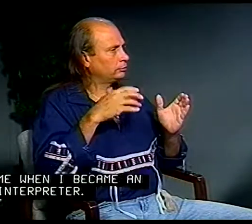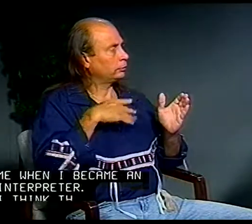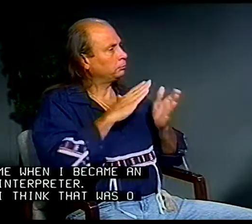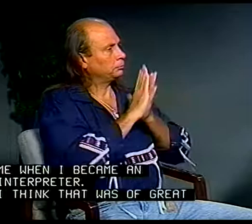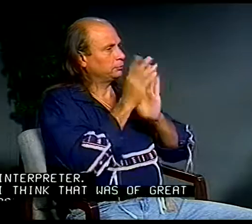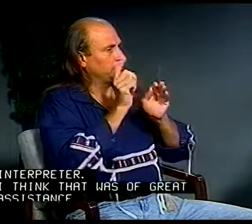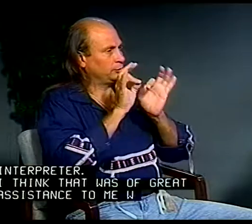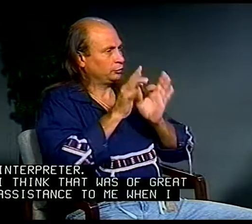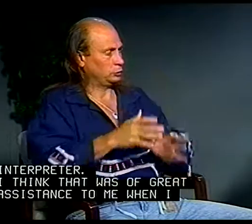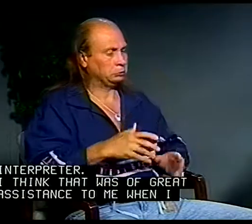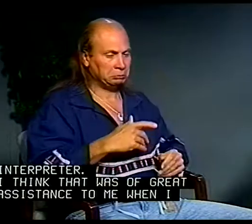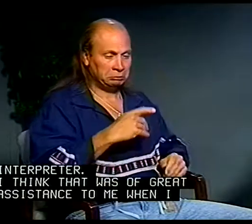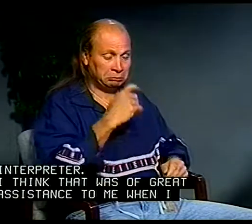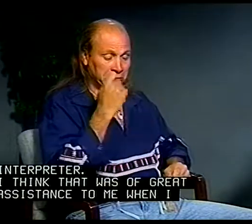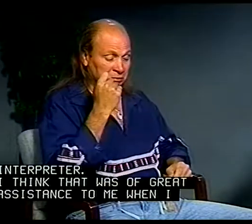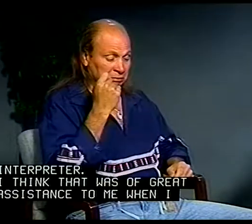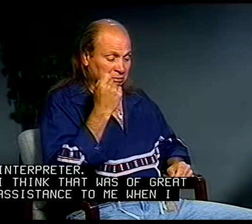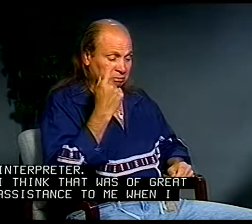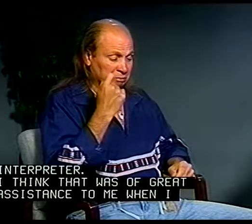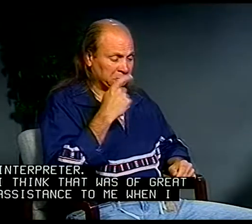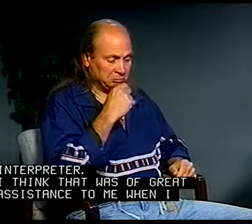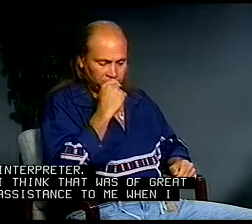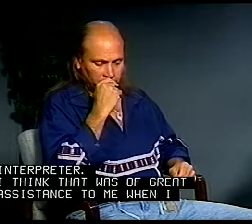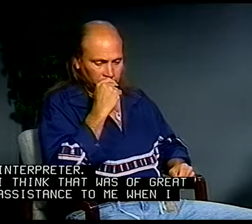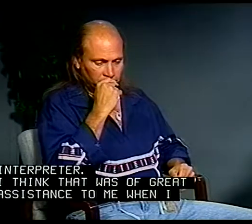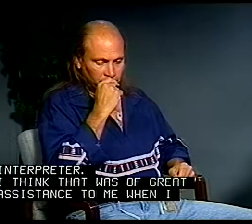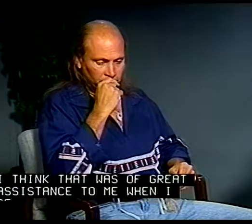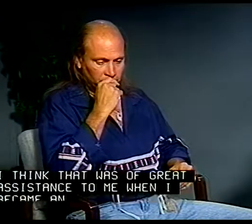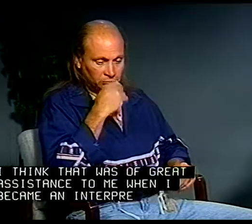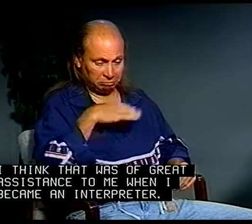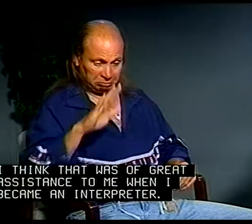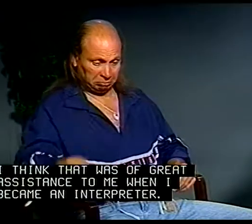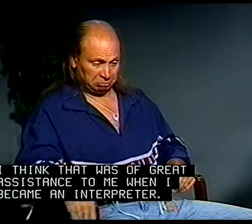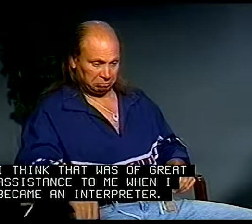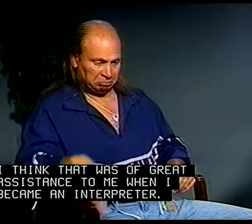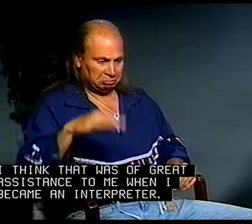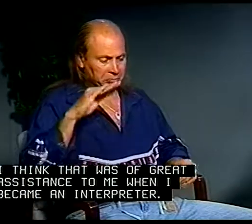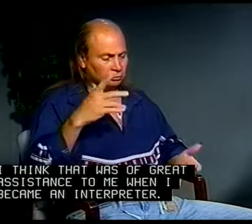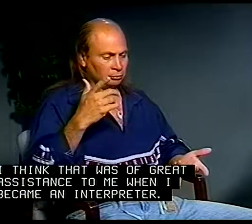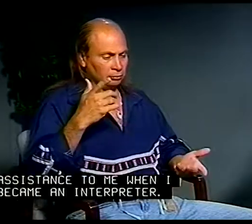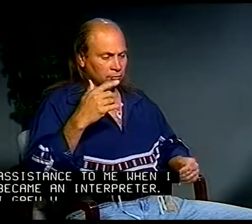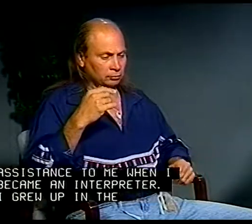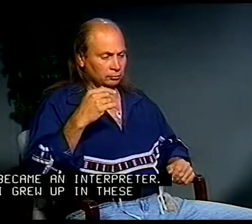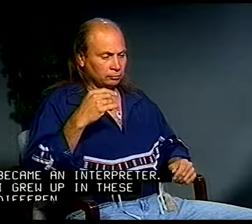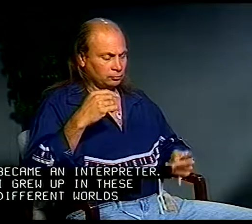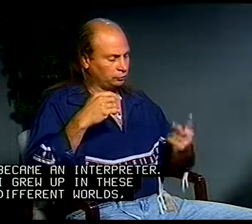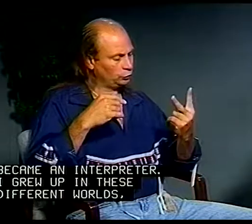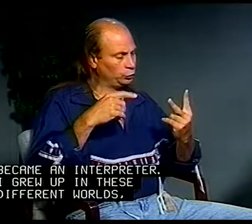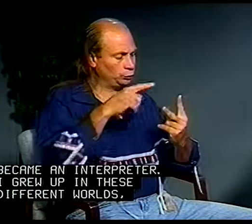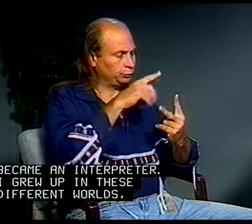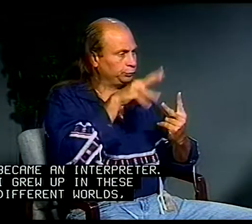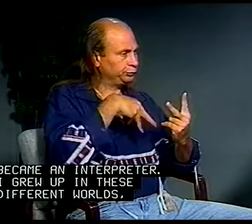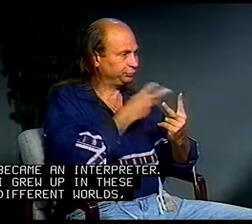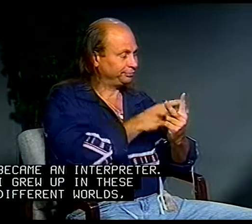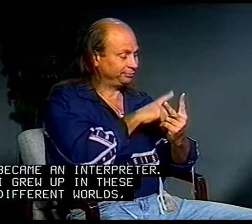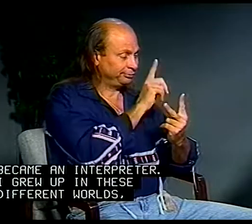interpreter. I think that was of great assistance to me when I became an interpreter.